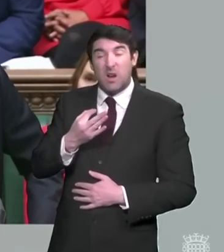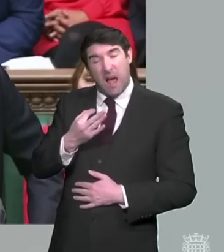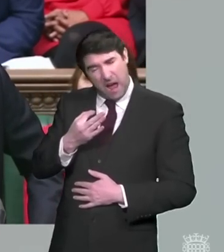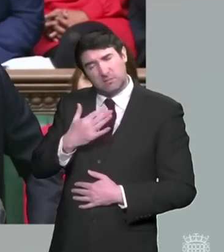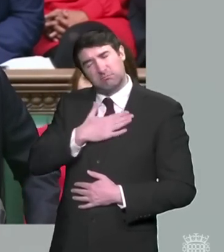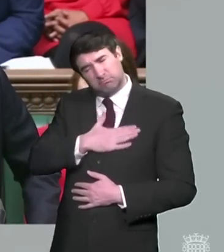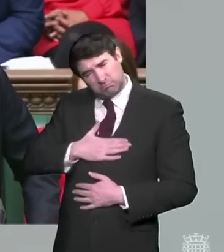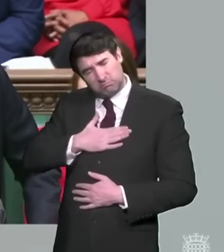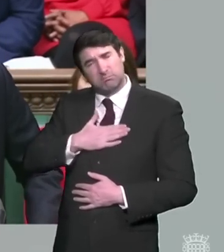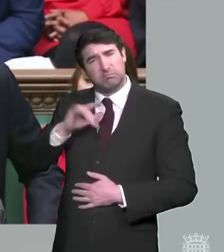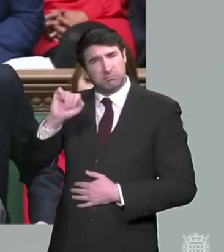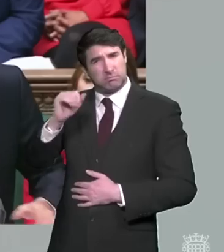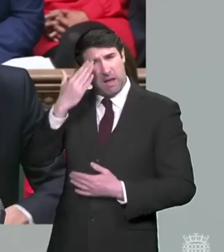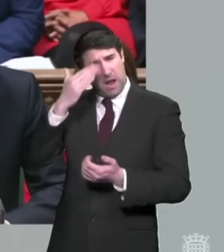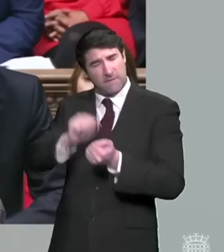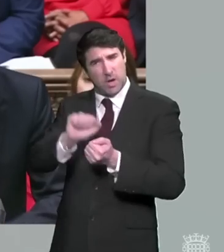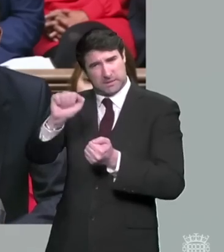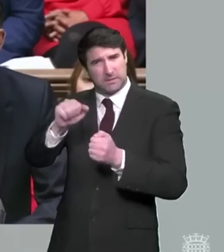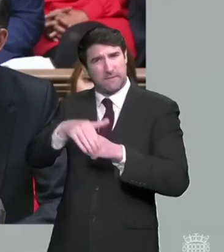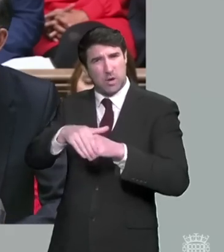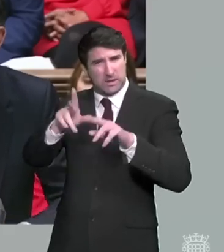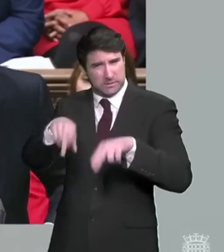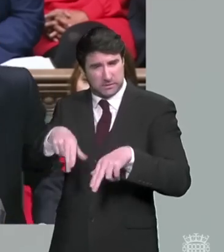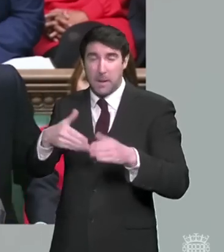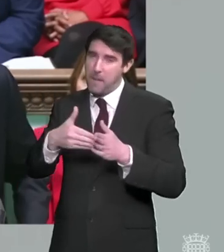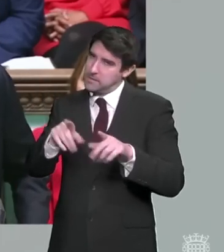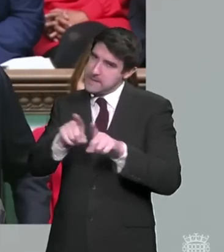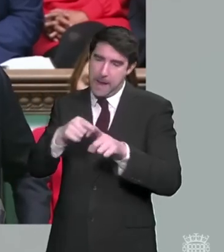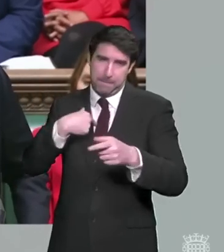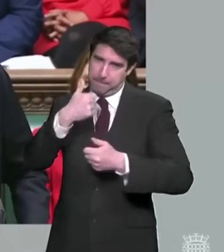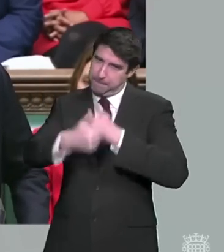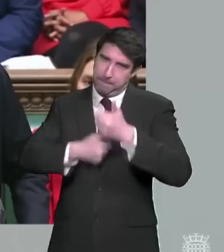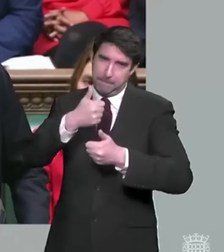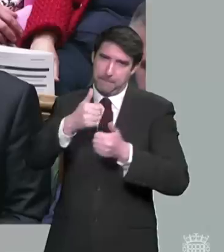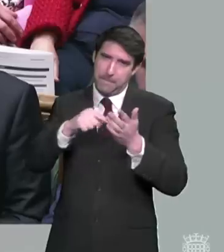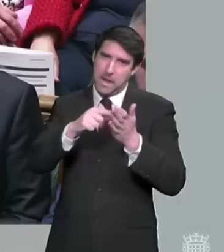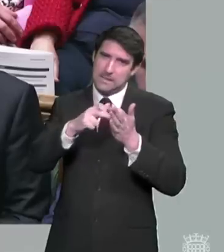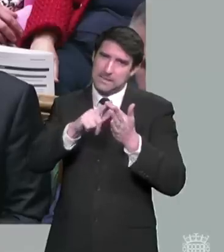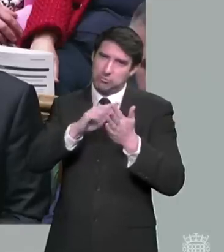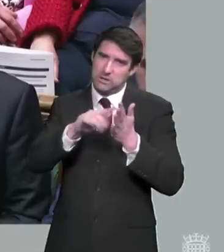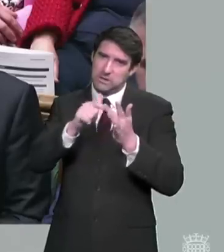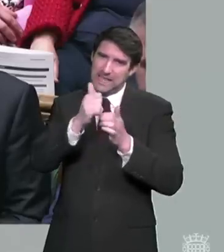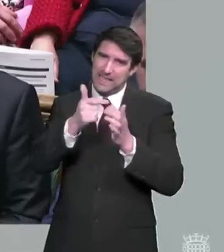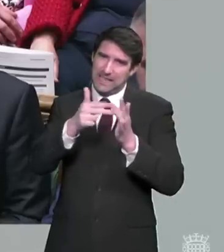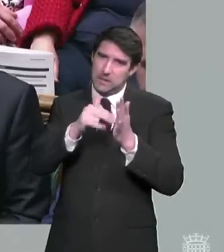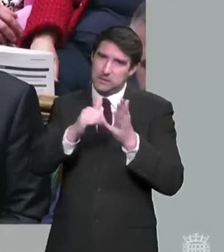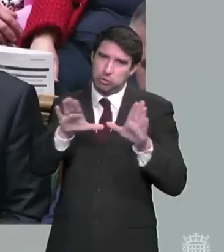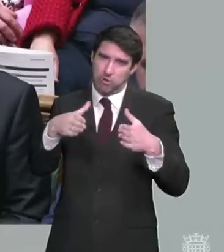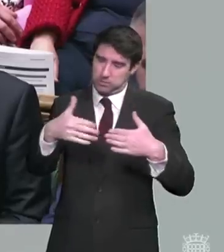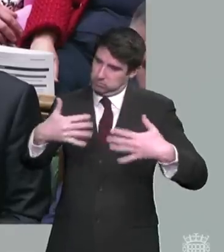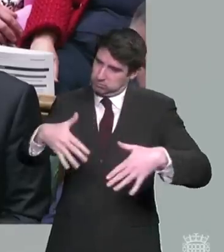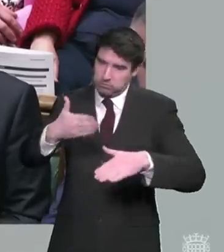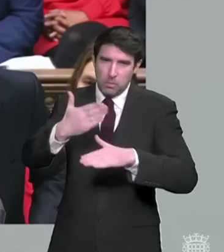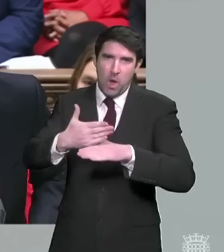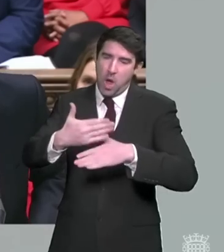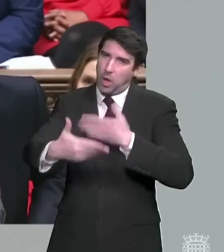friend, and join him in paying tribute to the work of the Terence Higgins Trust, as I know the whole House will also join me in doing. They do fantastic work, and I look